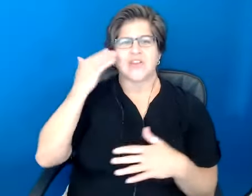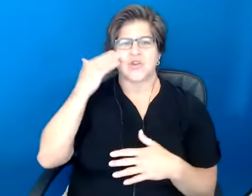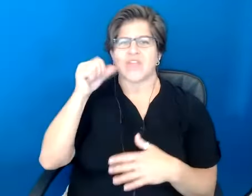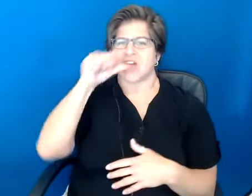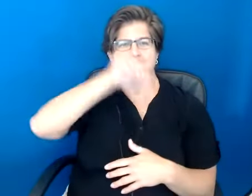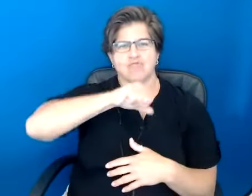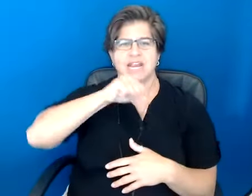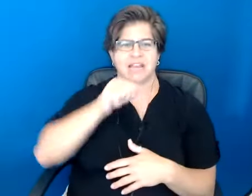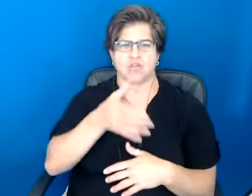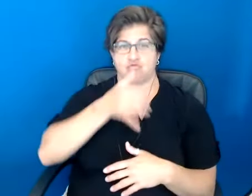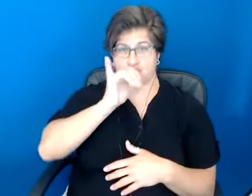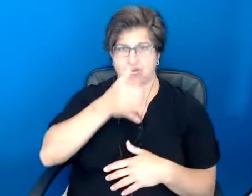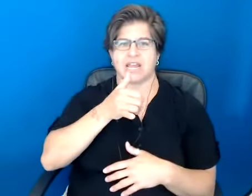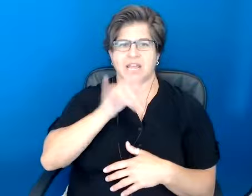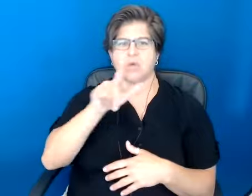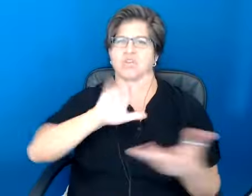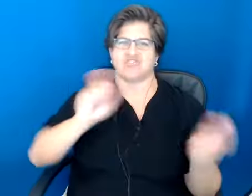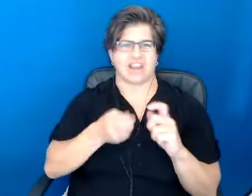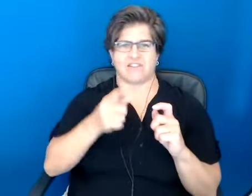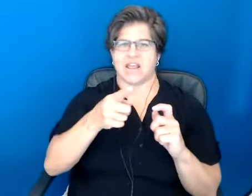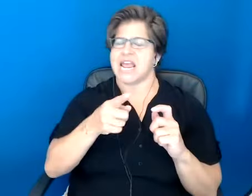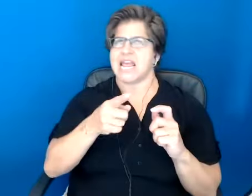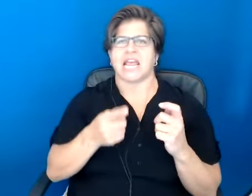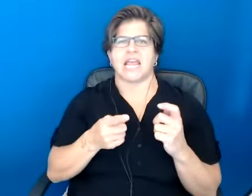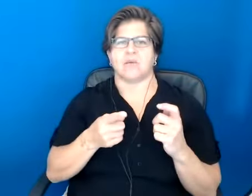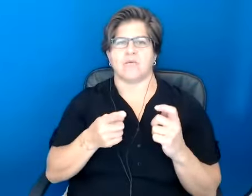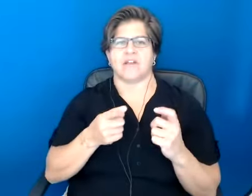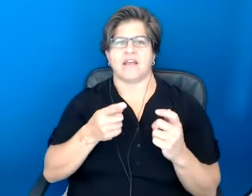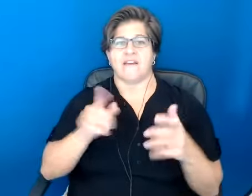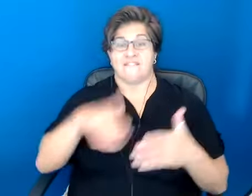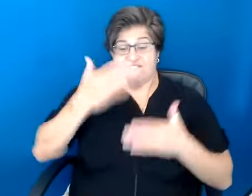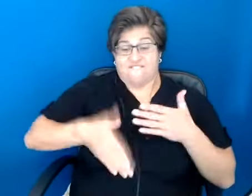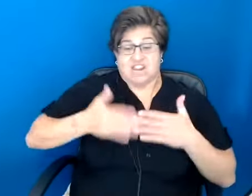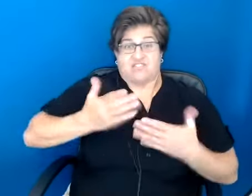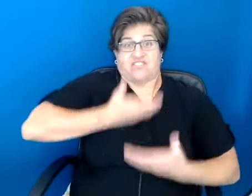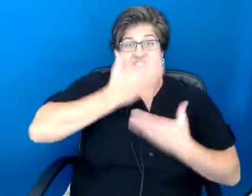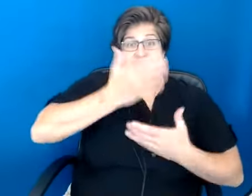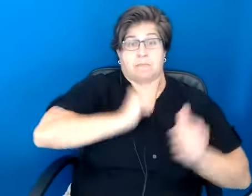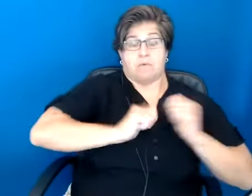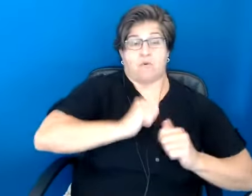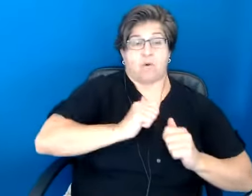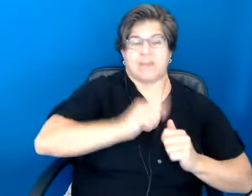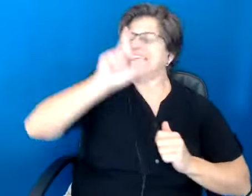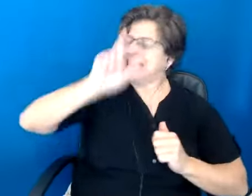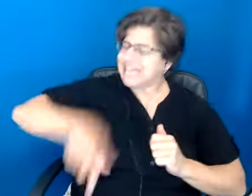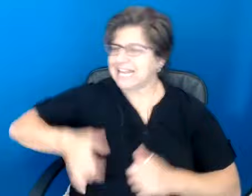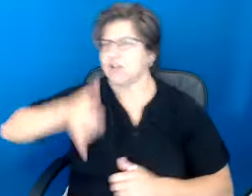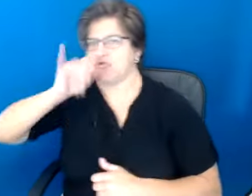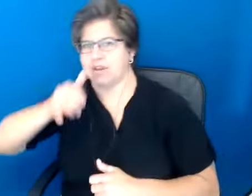along with married life. I knew from the beginning my husband, drink changed him. I knew that because he couldn't wait